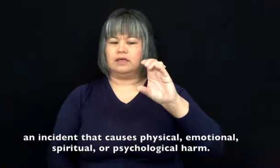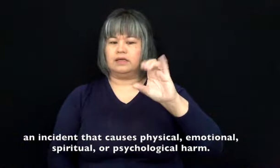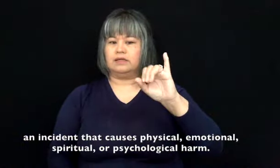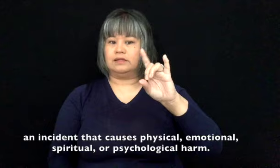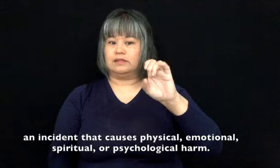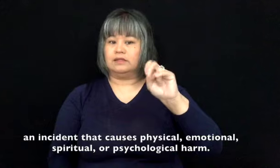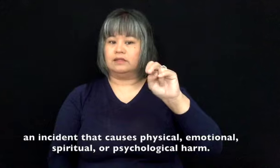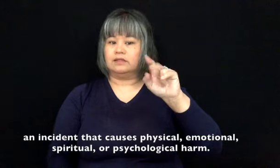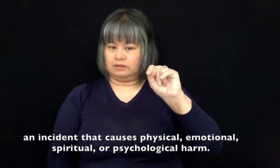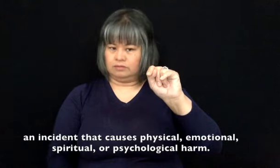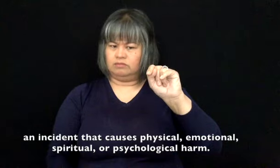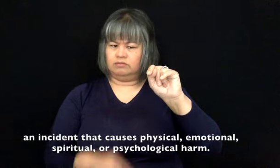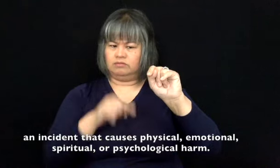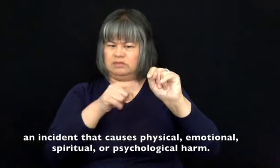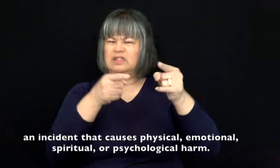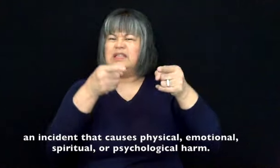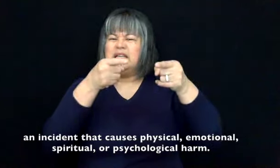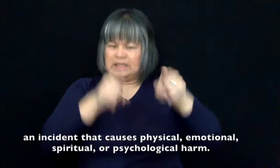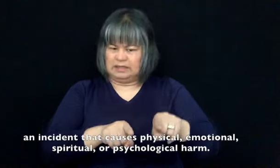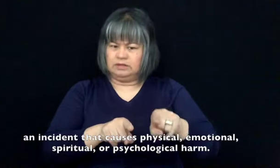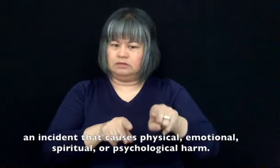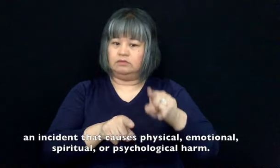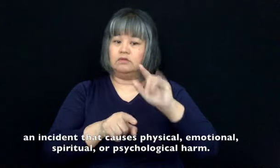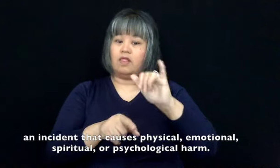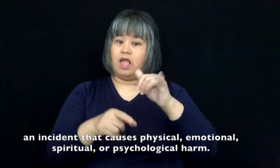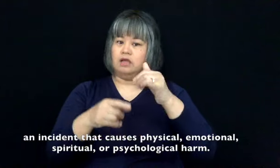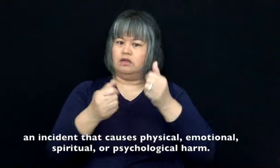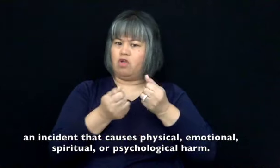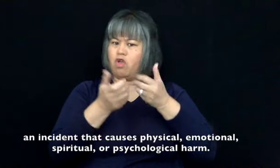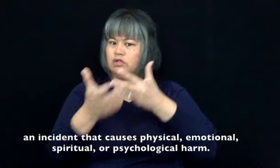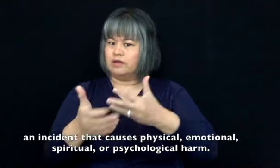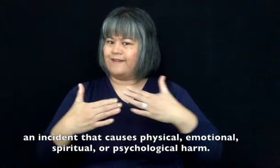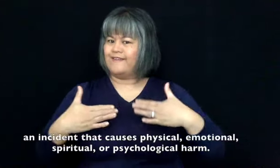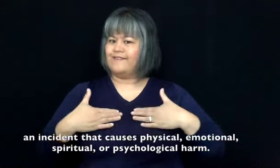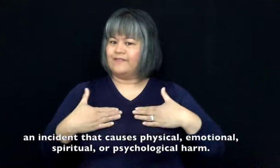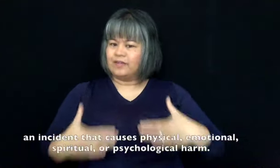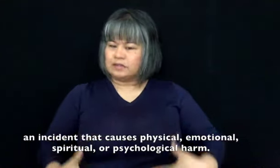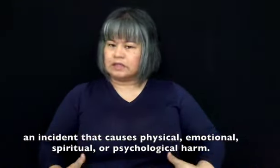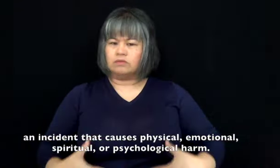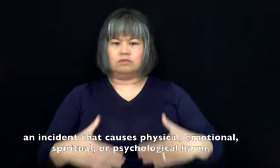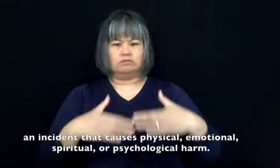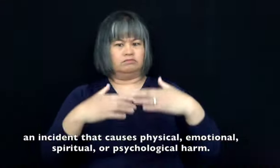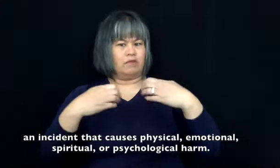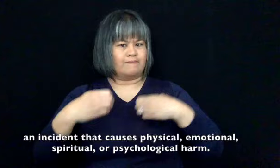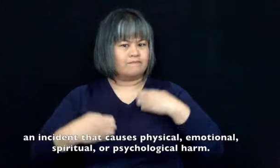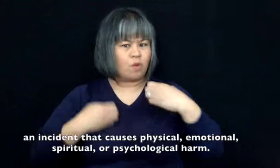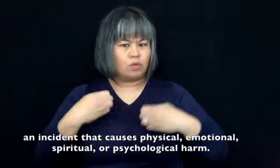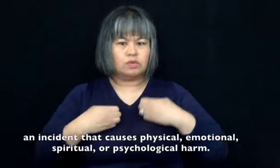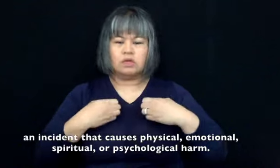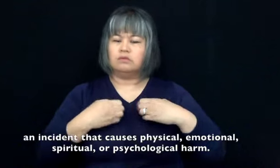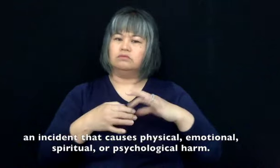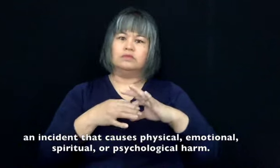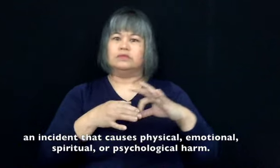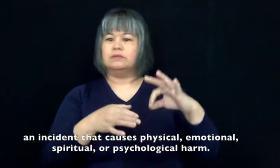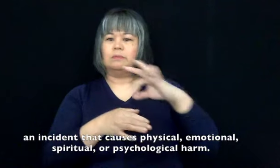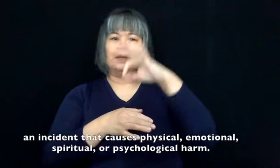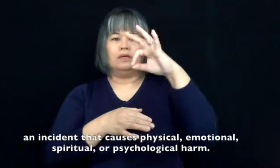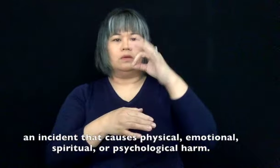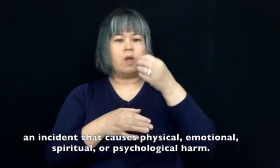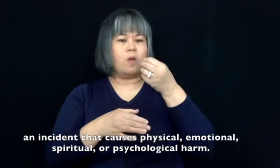an incident that causes physical, emotional, spiritual, or psychological harm.